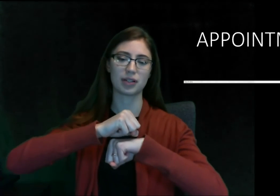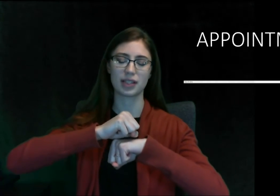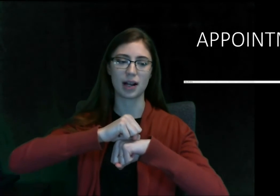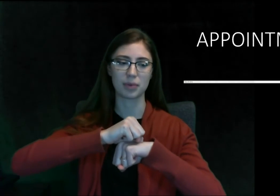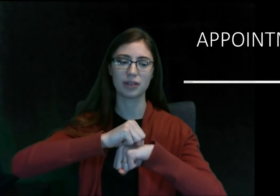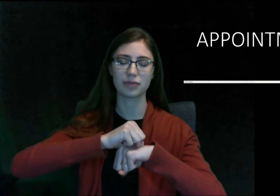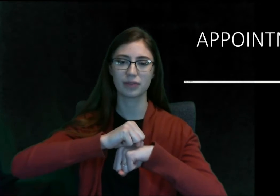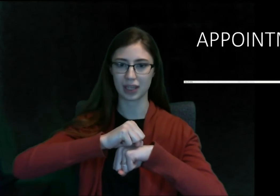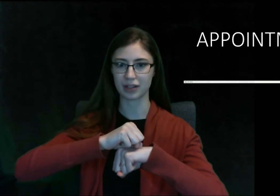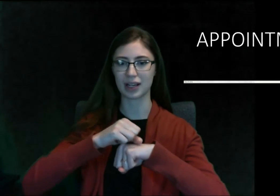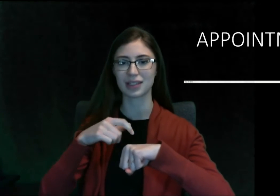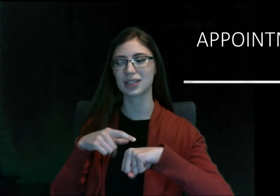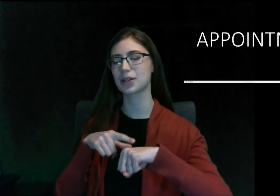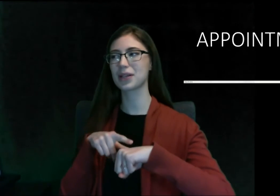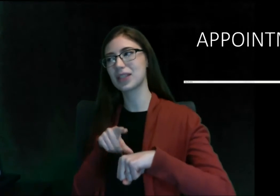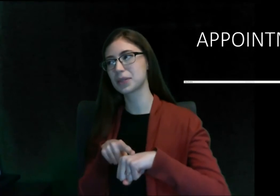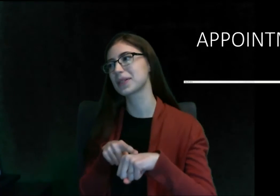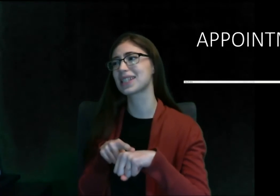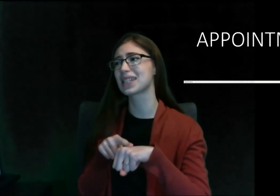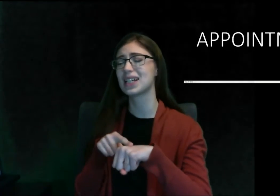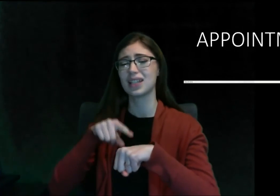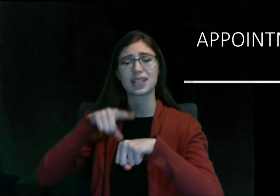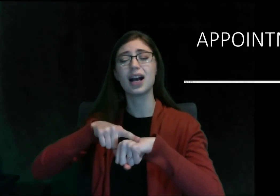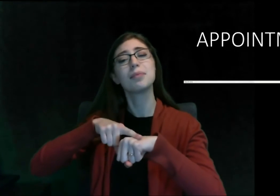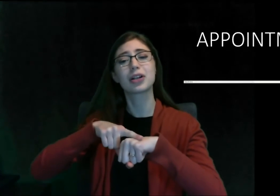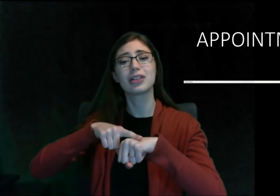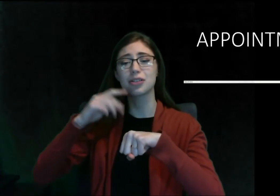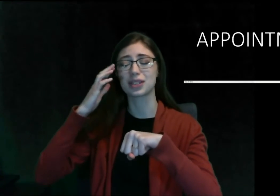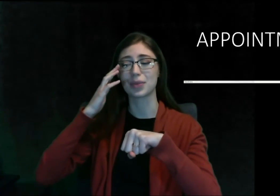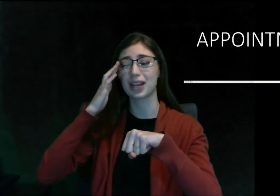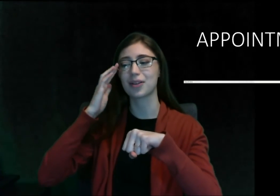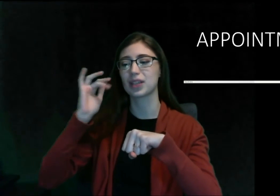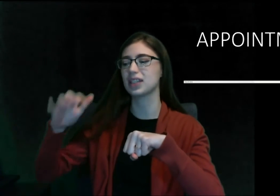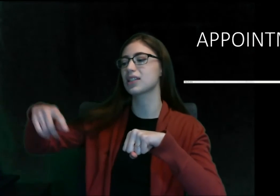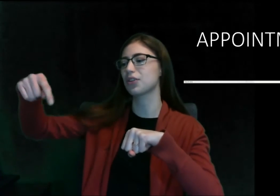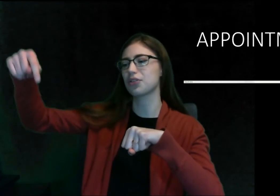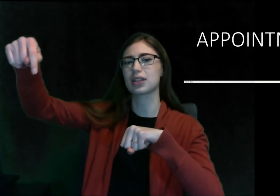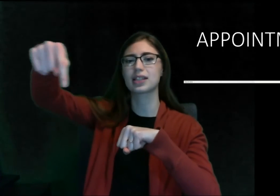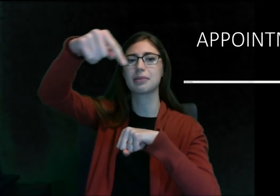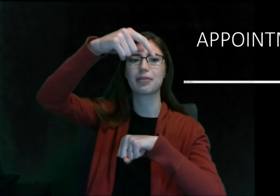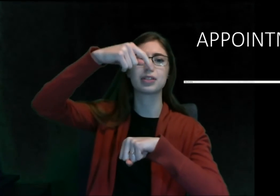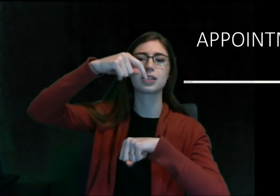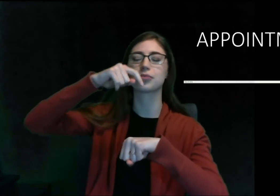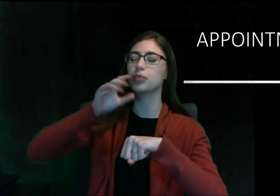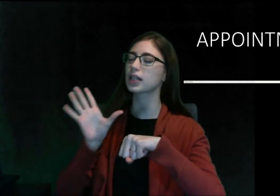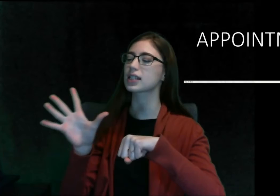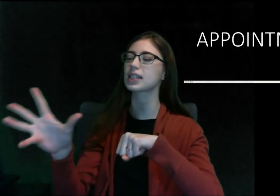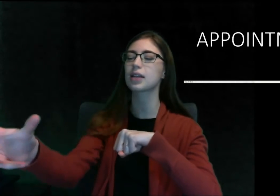top of the other S. So if this was the time you're going to do something at, and these are all the things you have to do, we're going to set up an